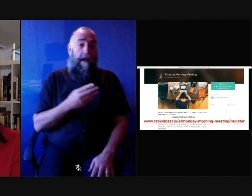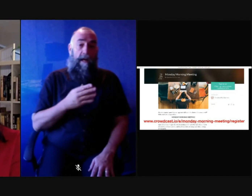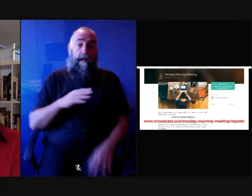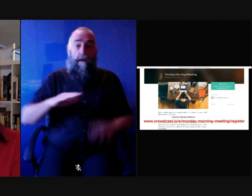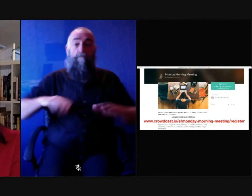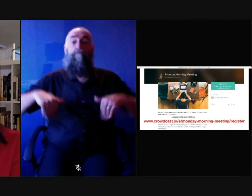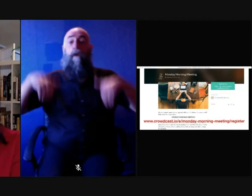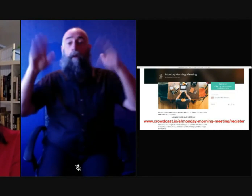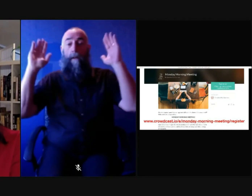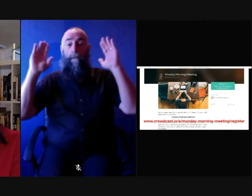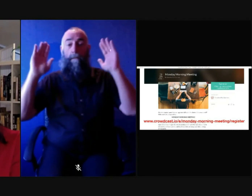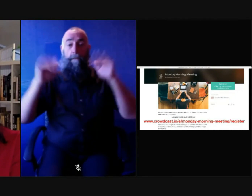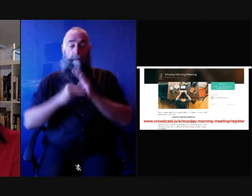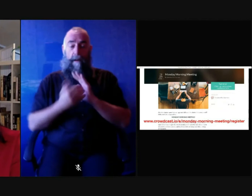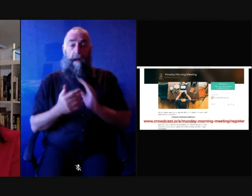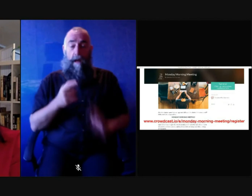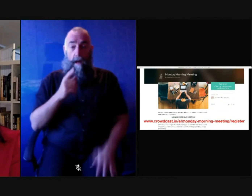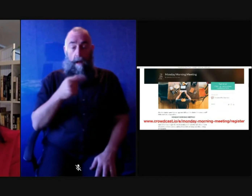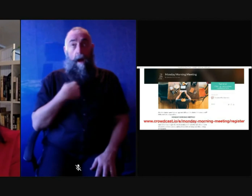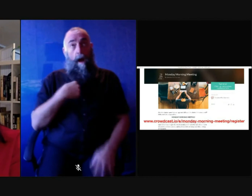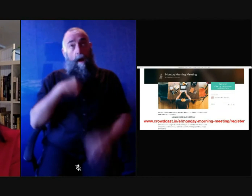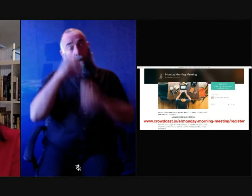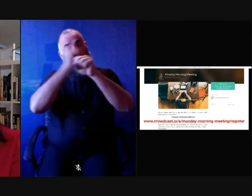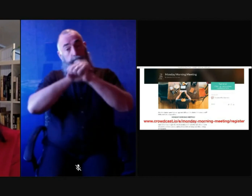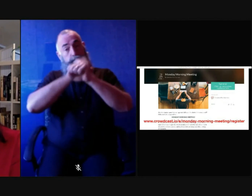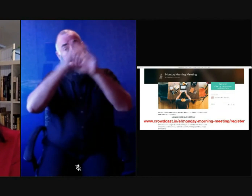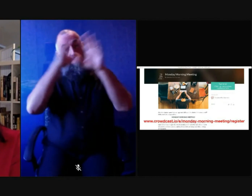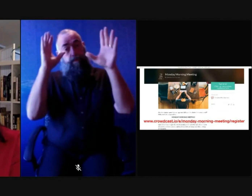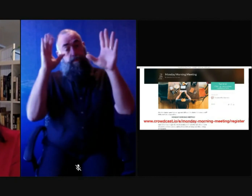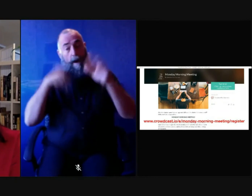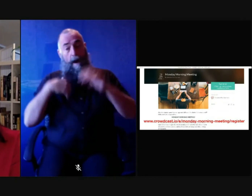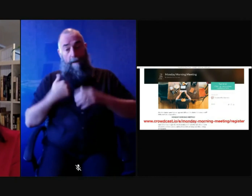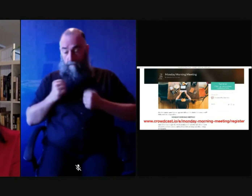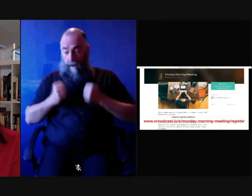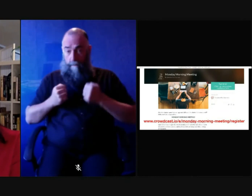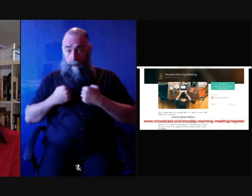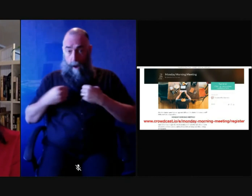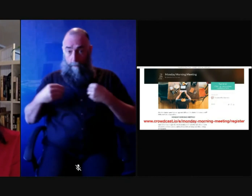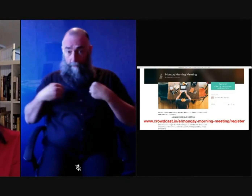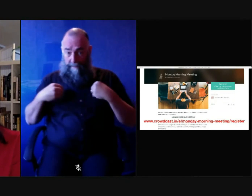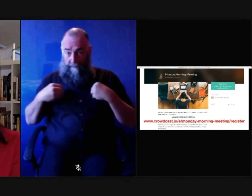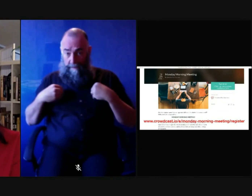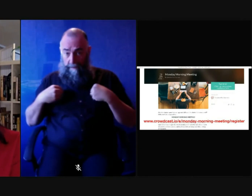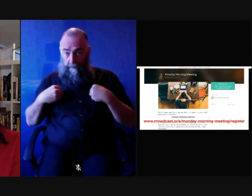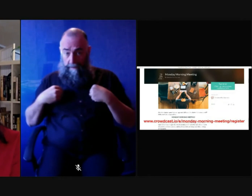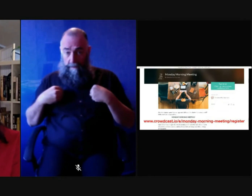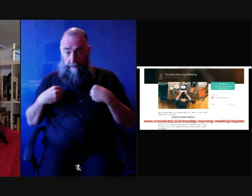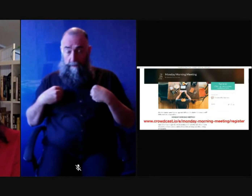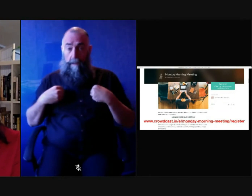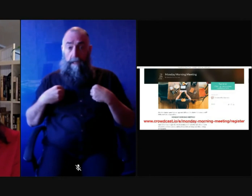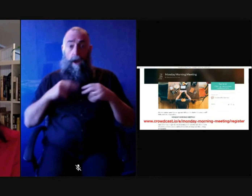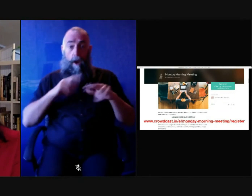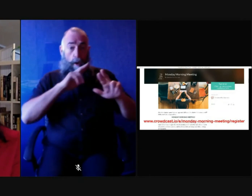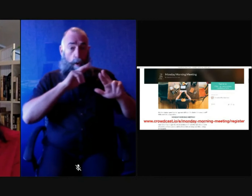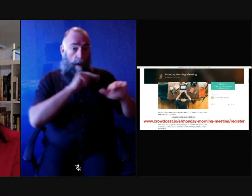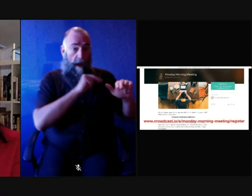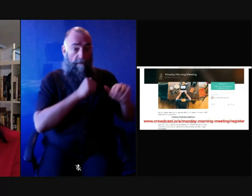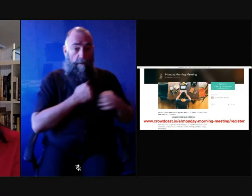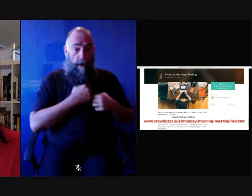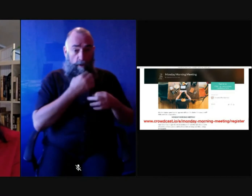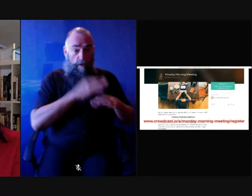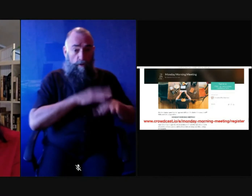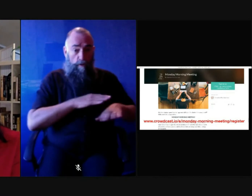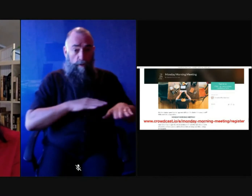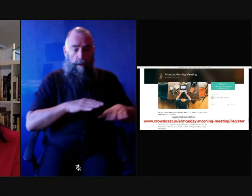them at home whilst also trying to run my freelance business, it just would have been chaos. I'm sure